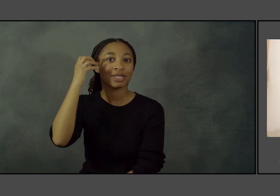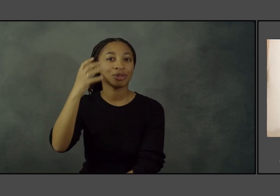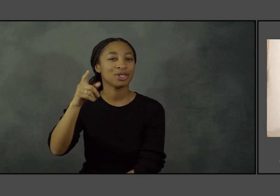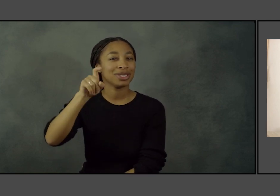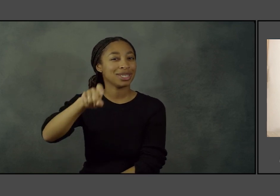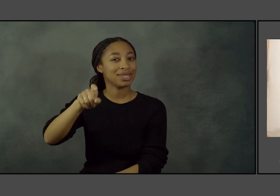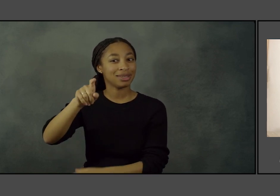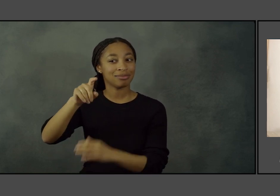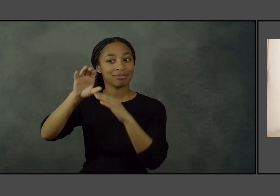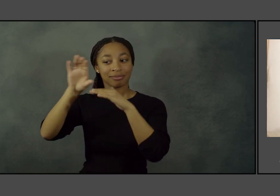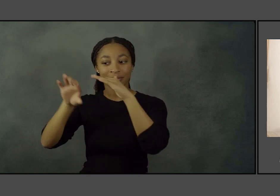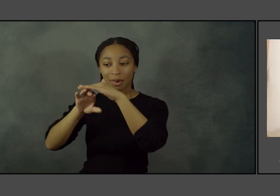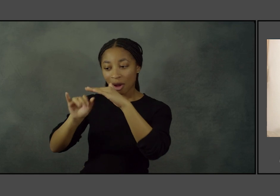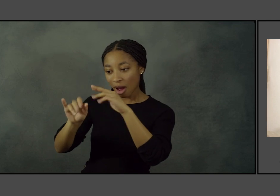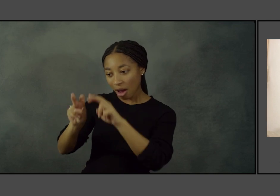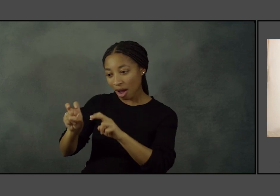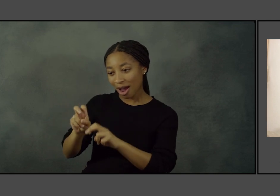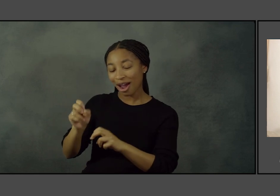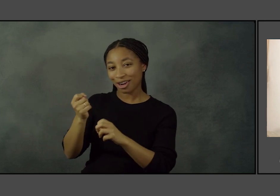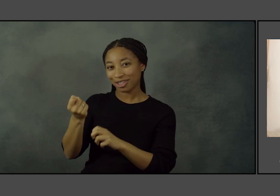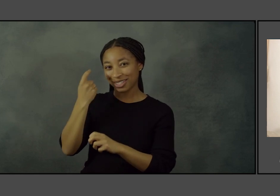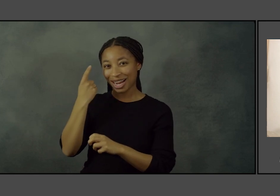to perform a Shakespeare.